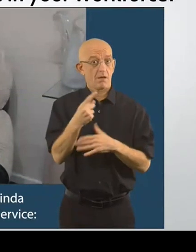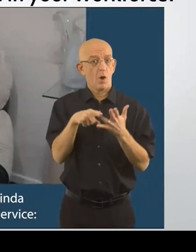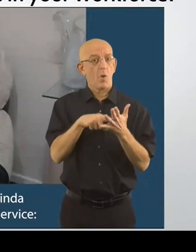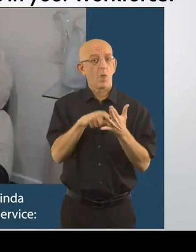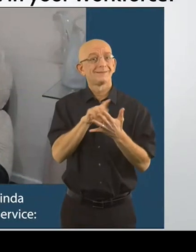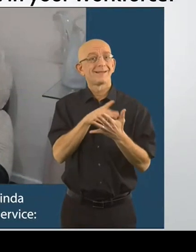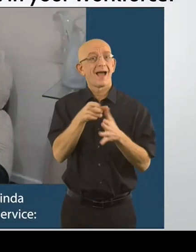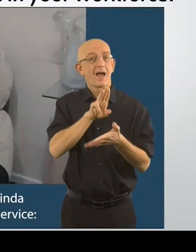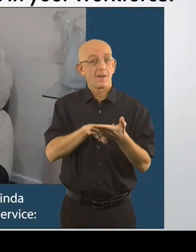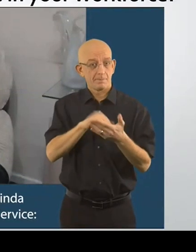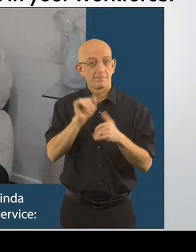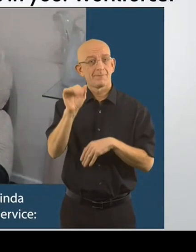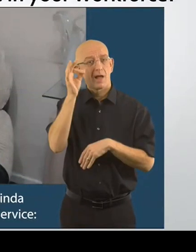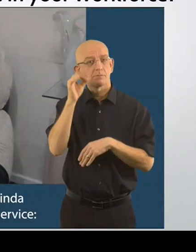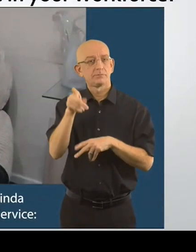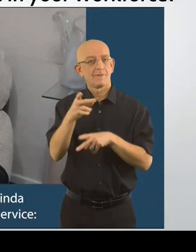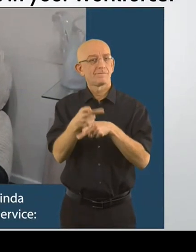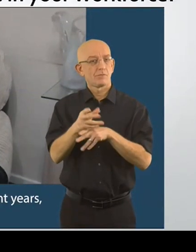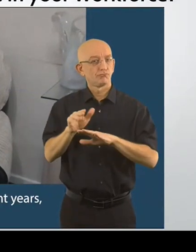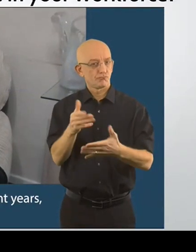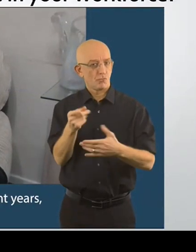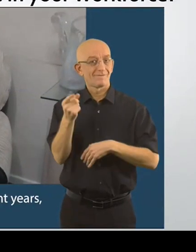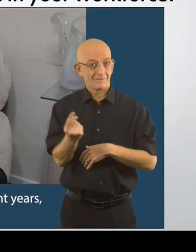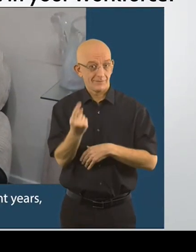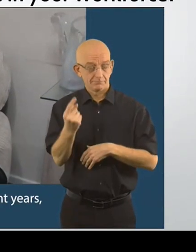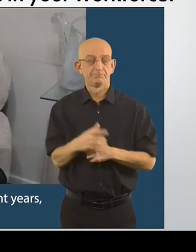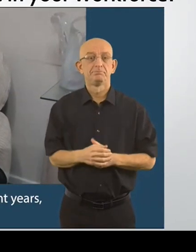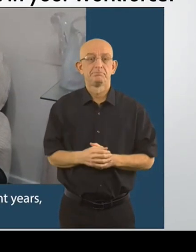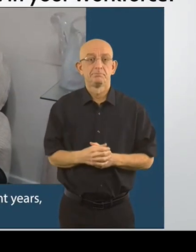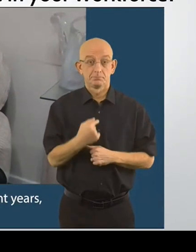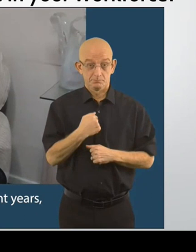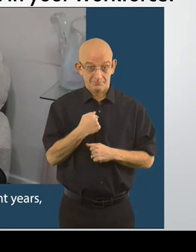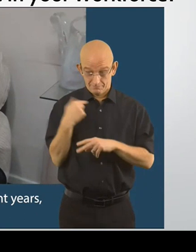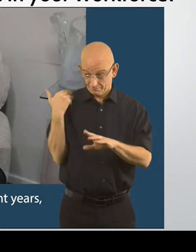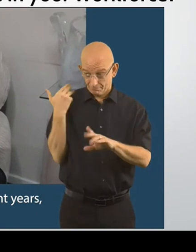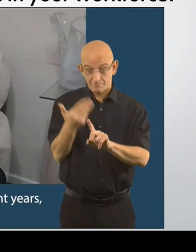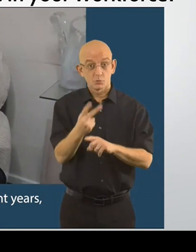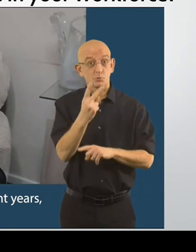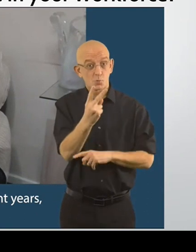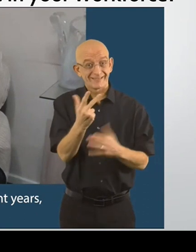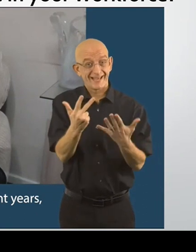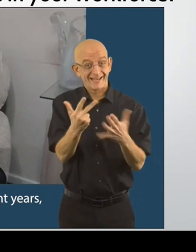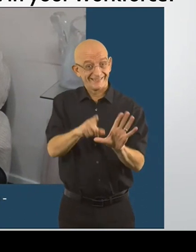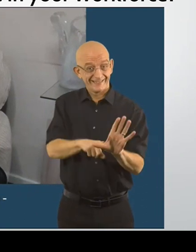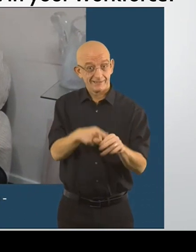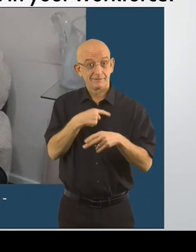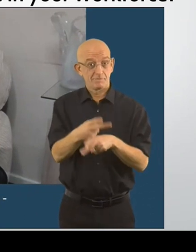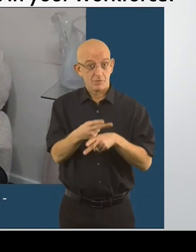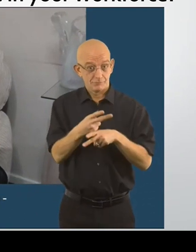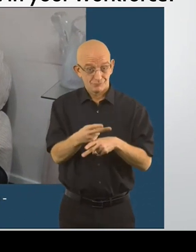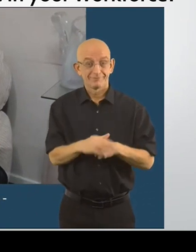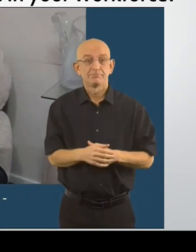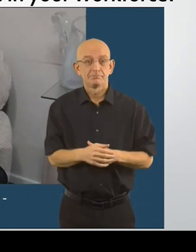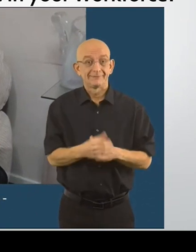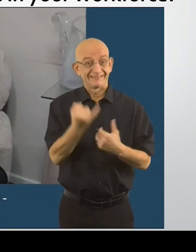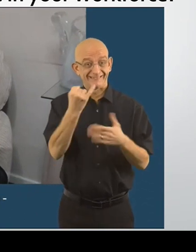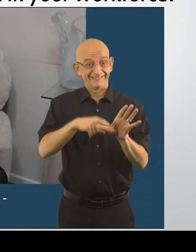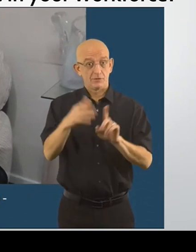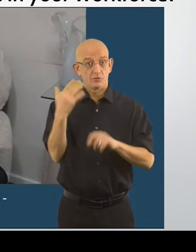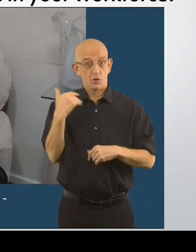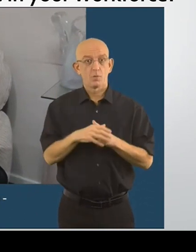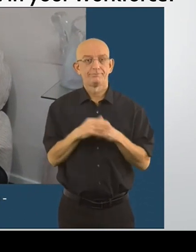Linda from the Oldham Council Fostering Service. I've been a foster carer for 28 years and I